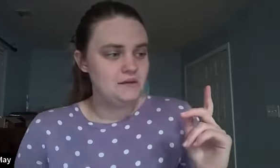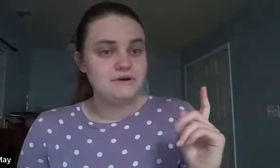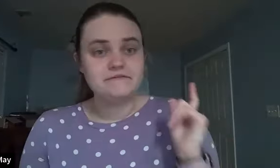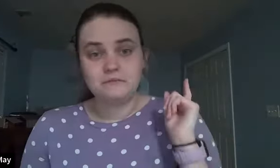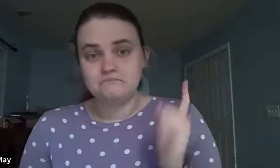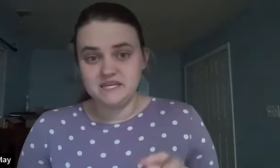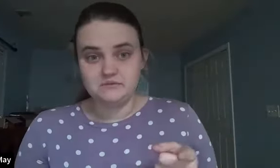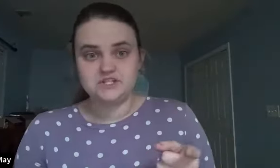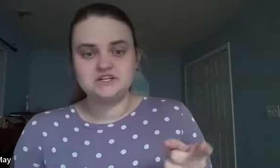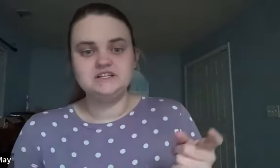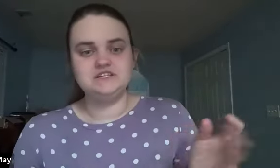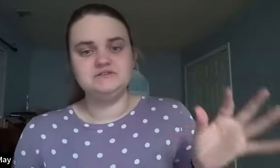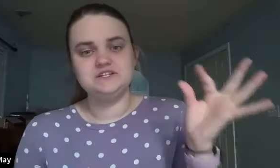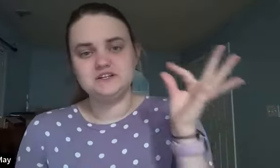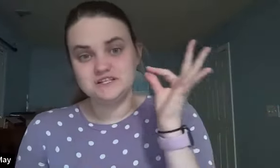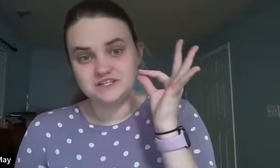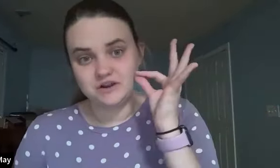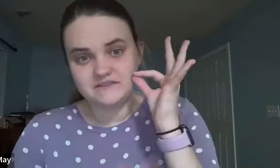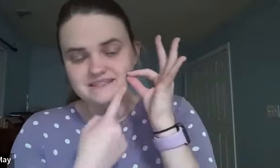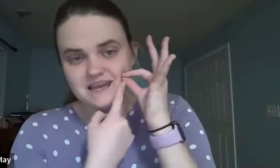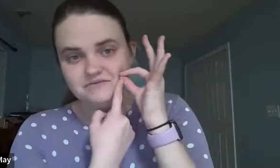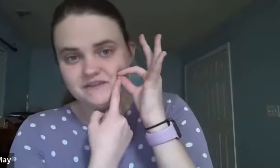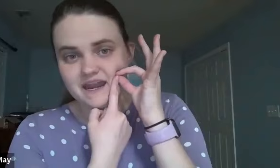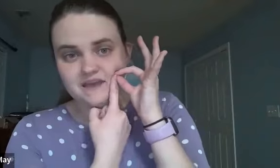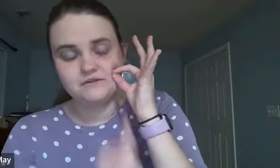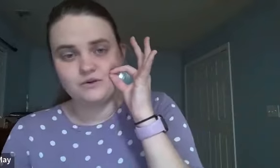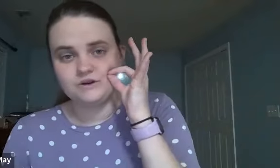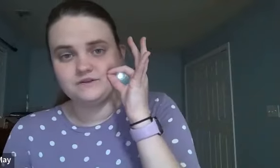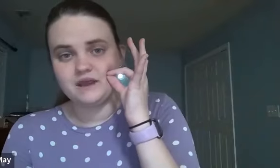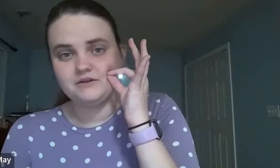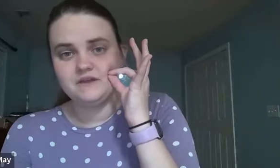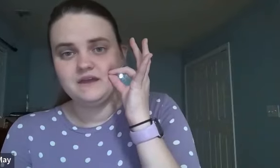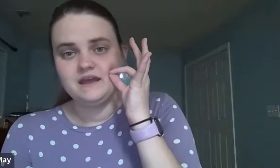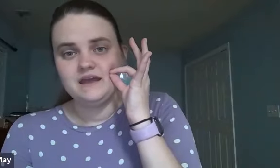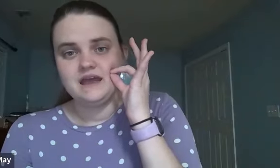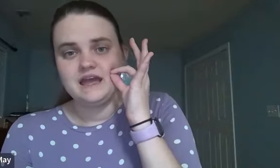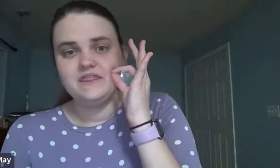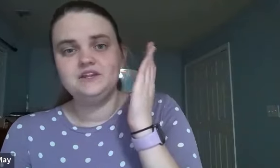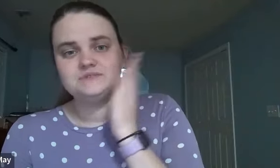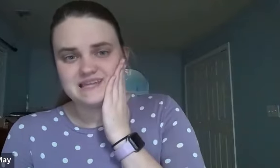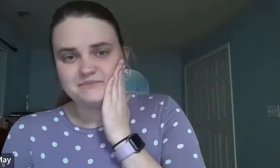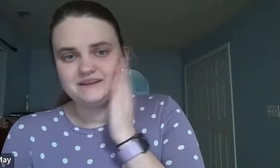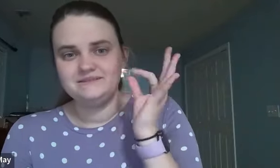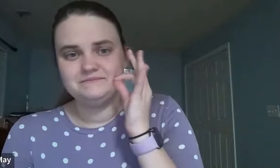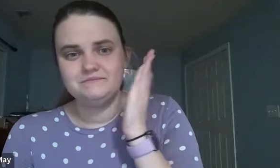But for B, what you're going to do is you're going to start in this kind of like that F on the corner of your mouth, and then you slap it.